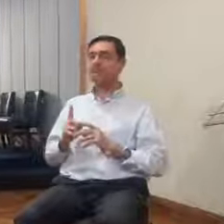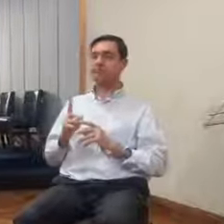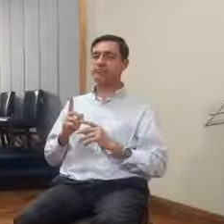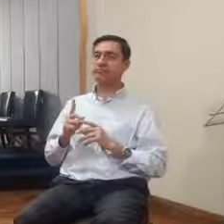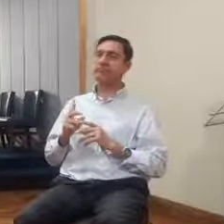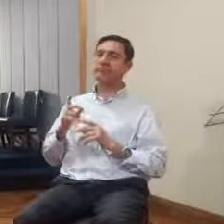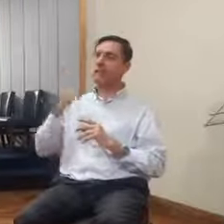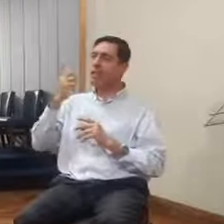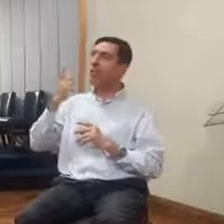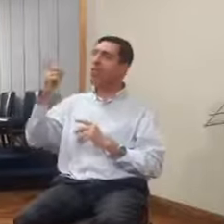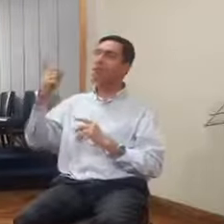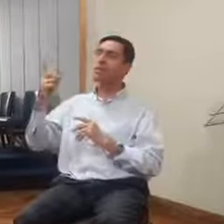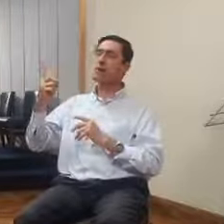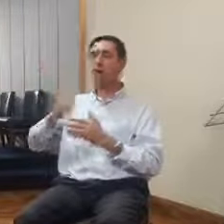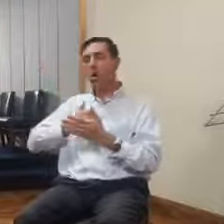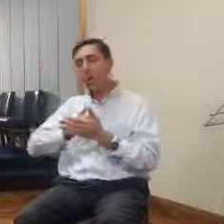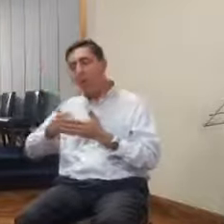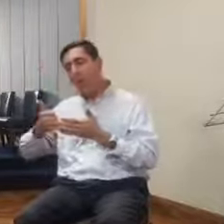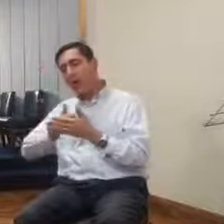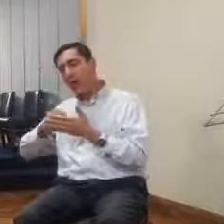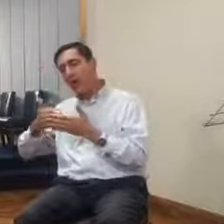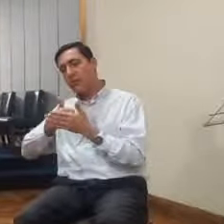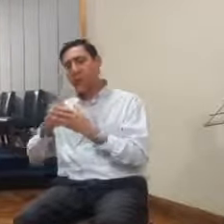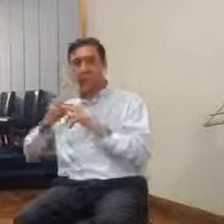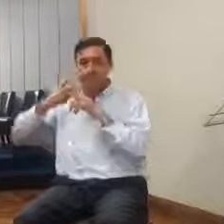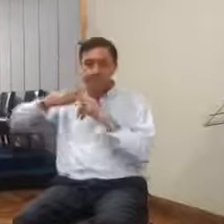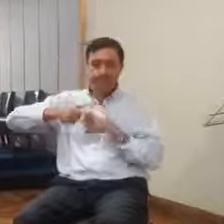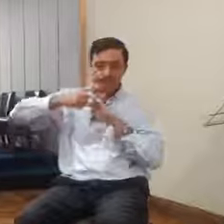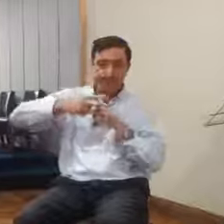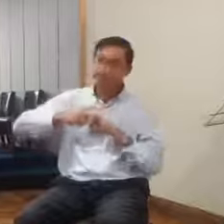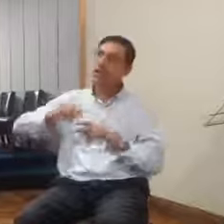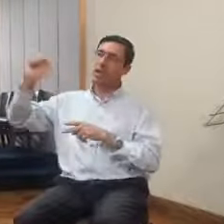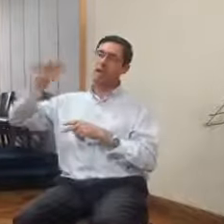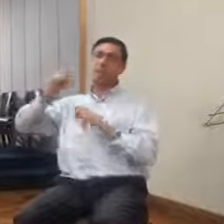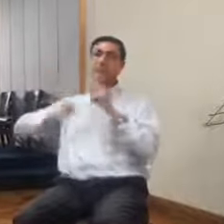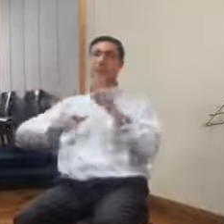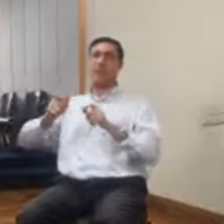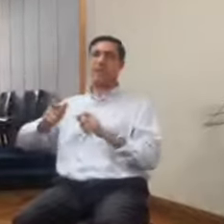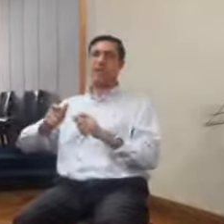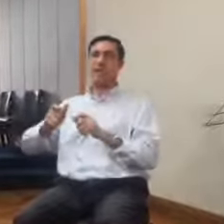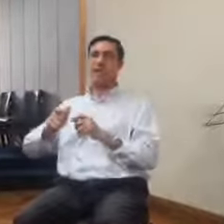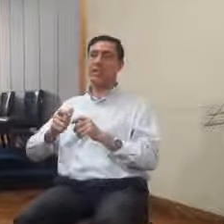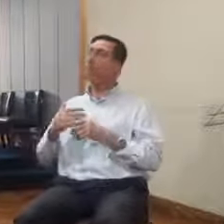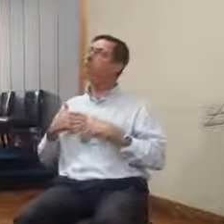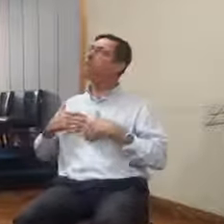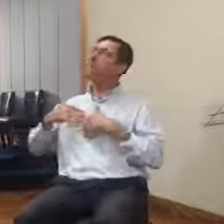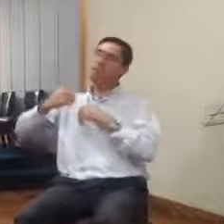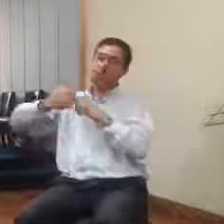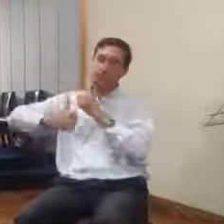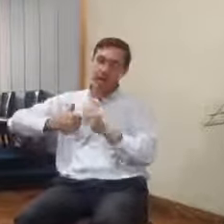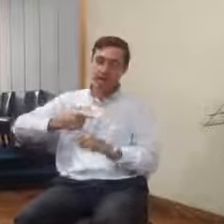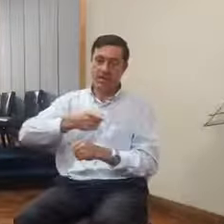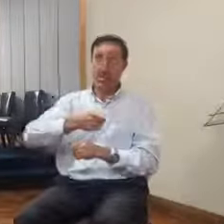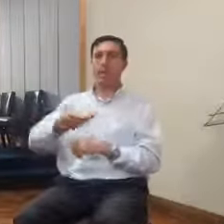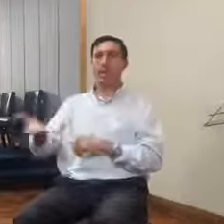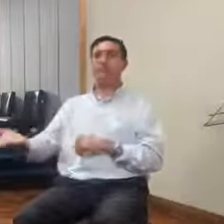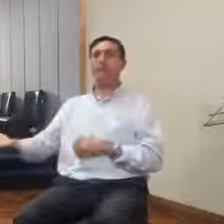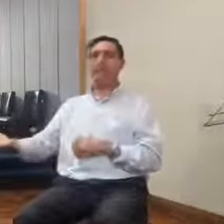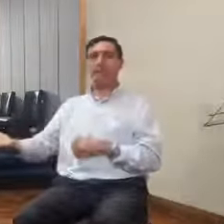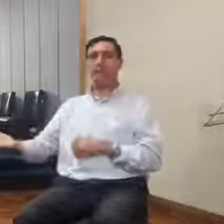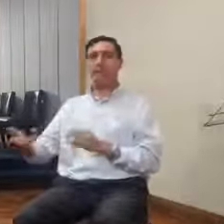us. God observes all, but he looks upon his people with favour. And we have here another little definition of a true